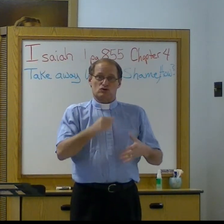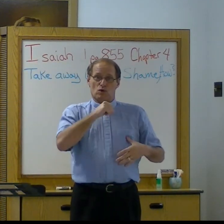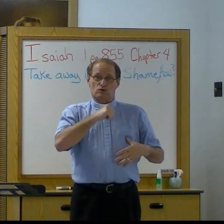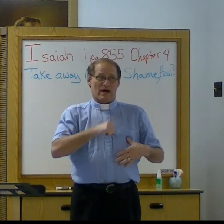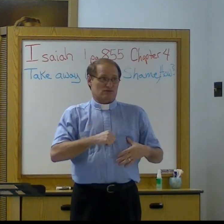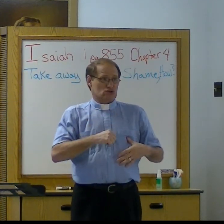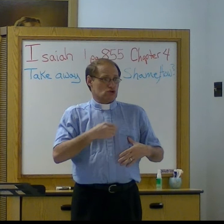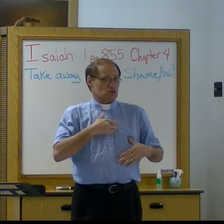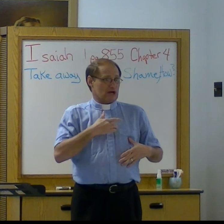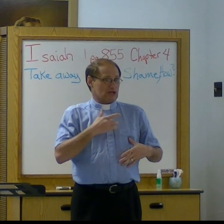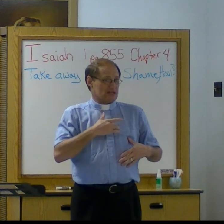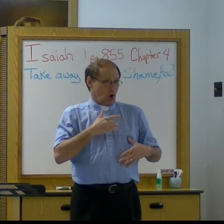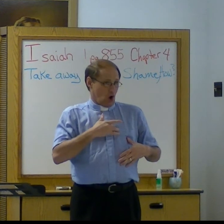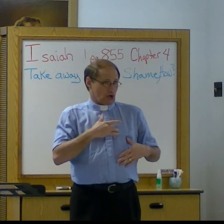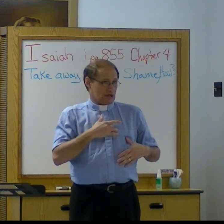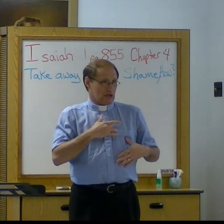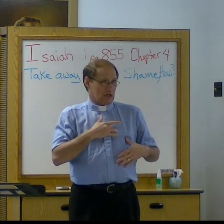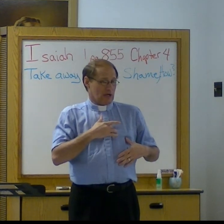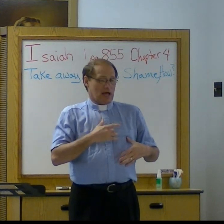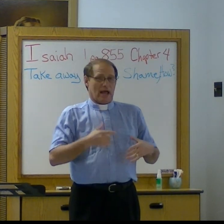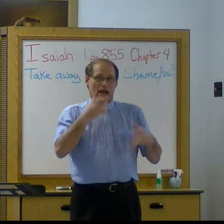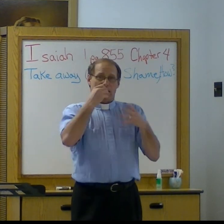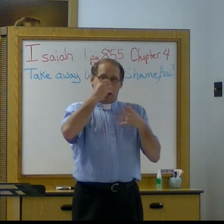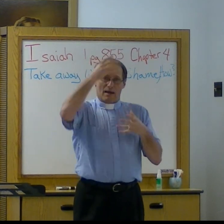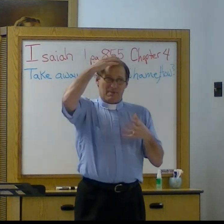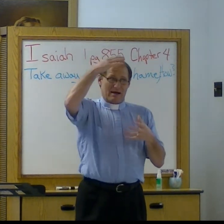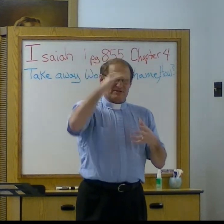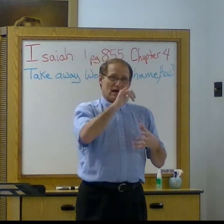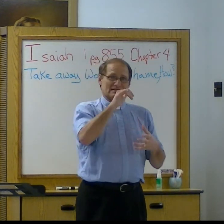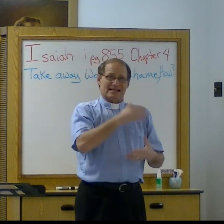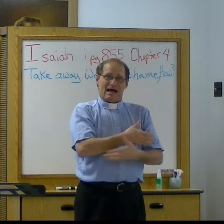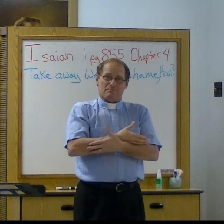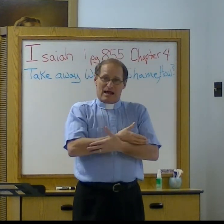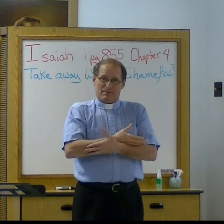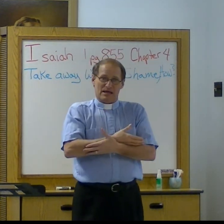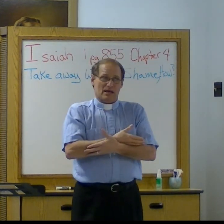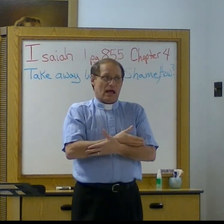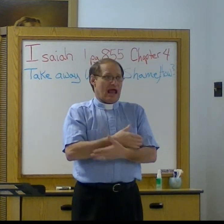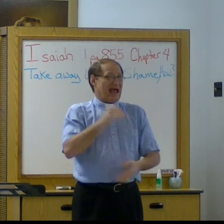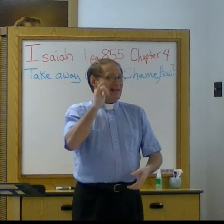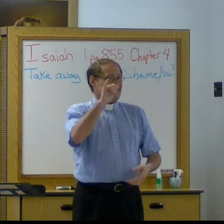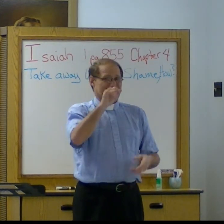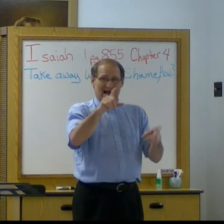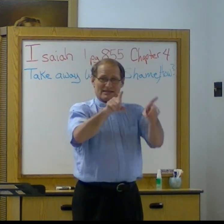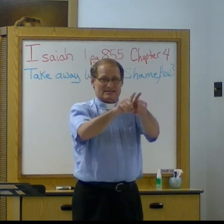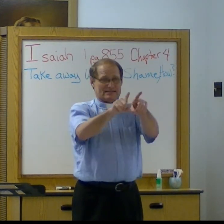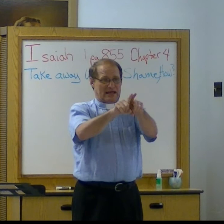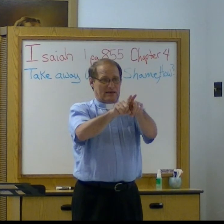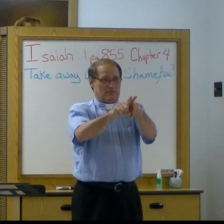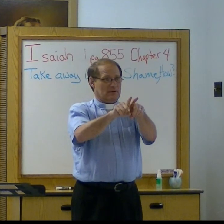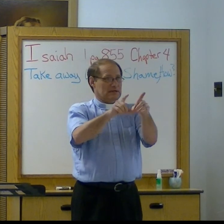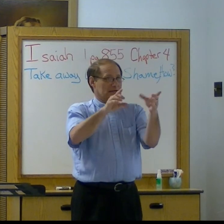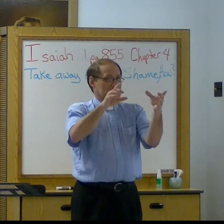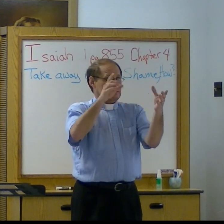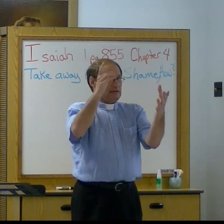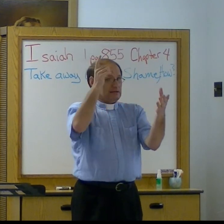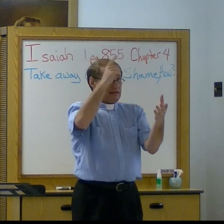going to have surgery on his heart. And I baptized that baby, and that same